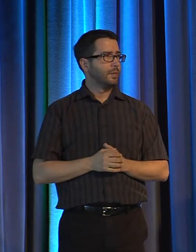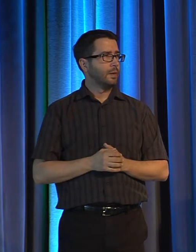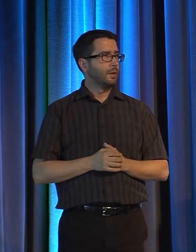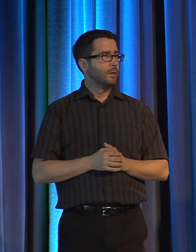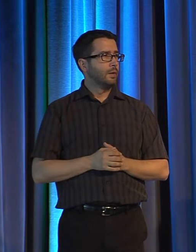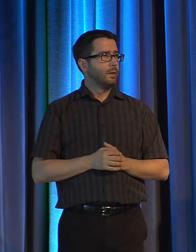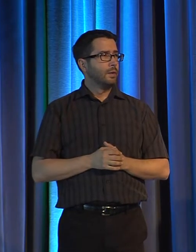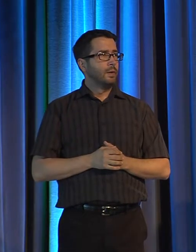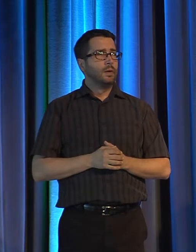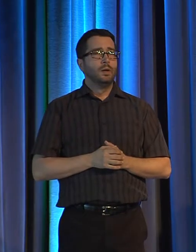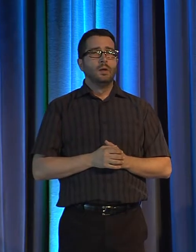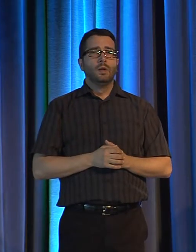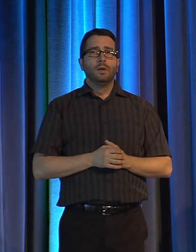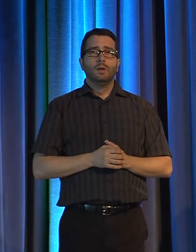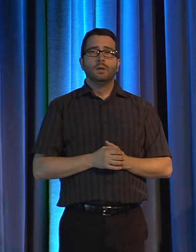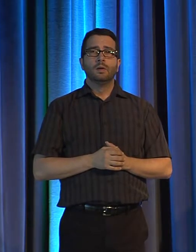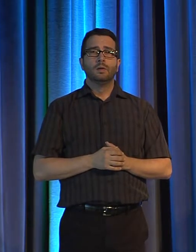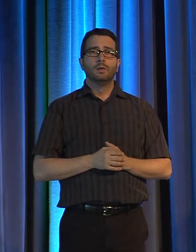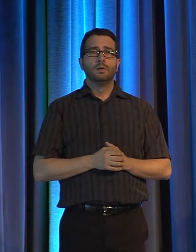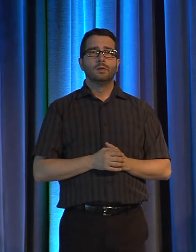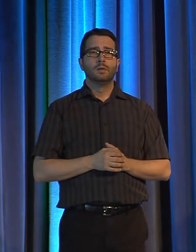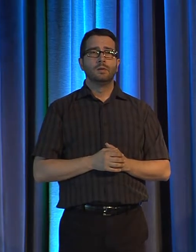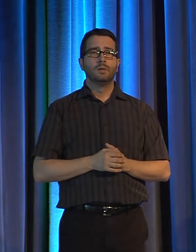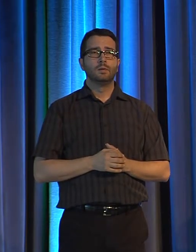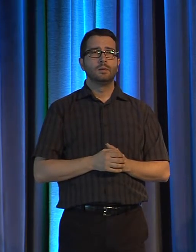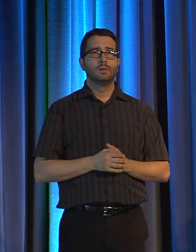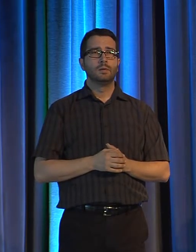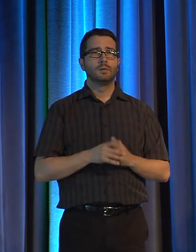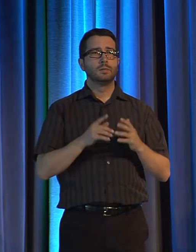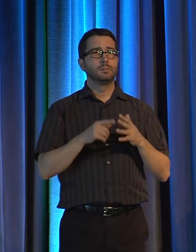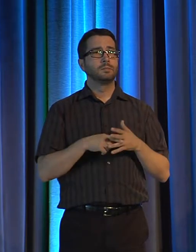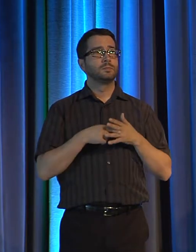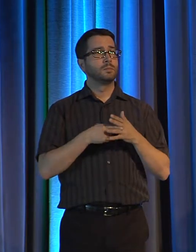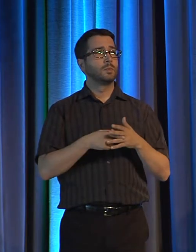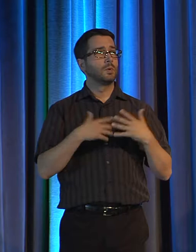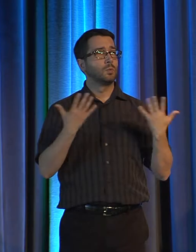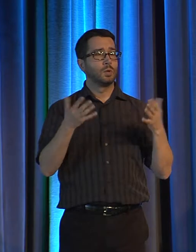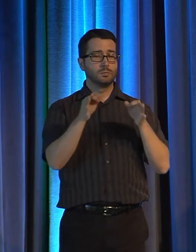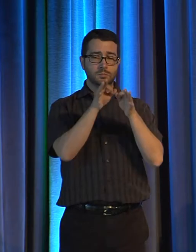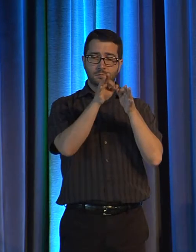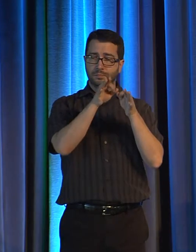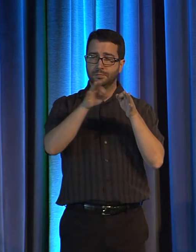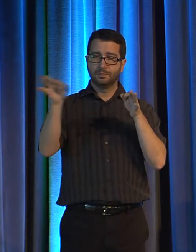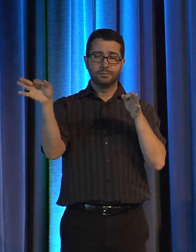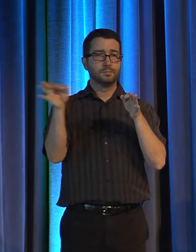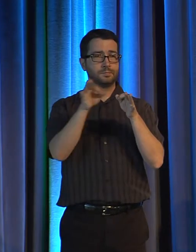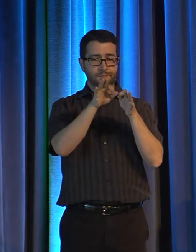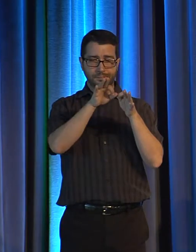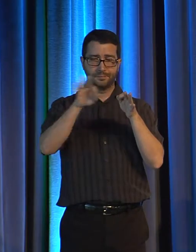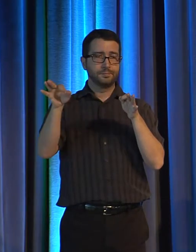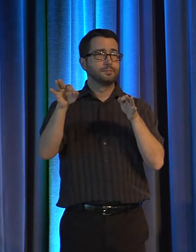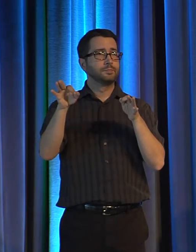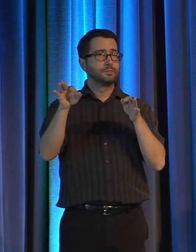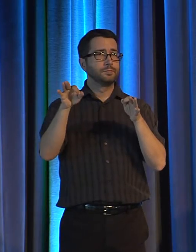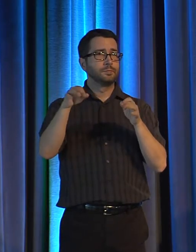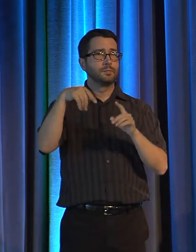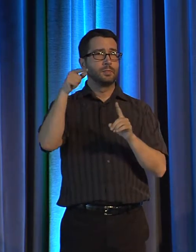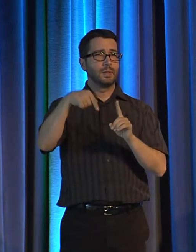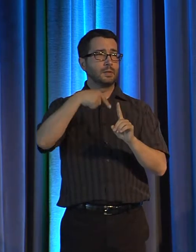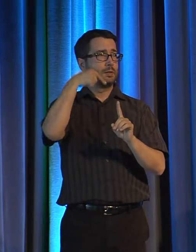I'm going to start with the proclamation, if you will, that we are at an indisputable inflection